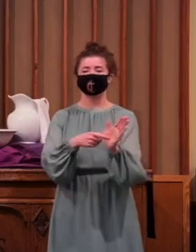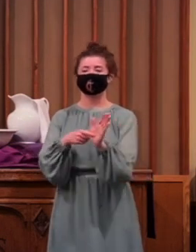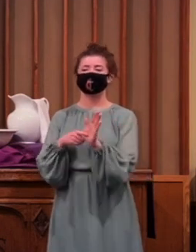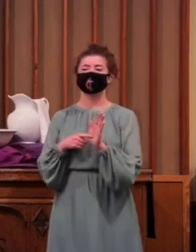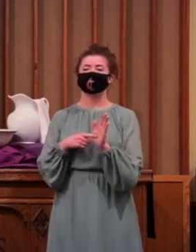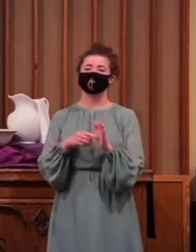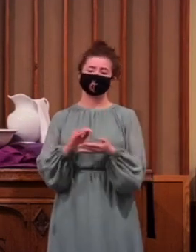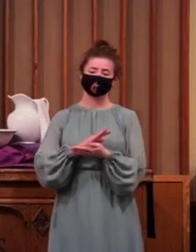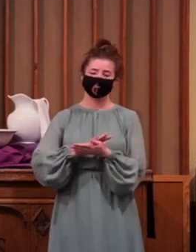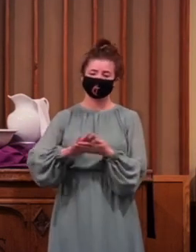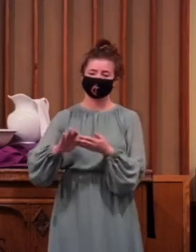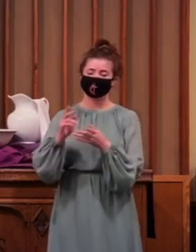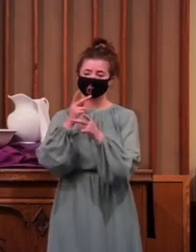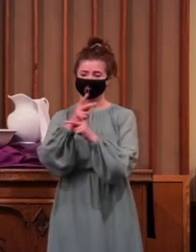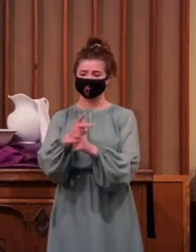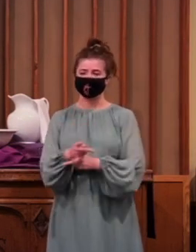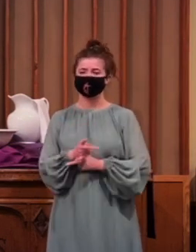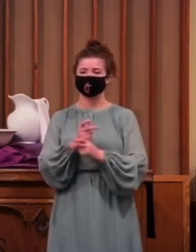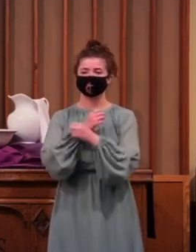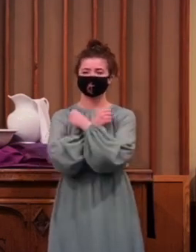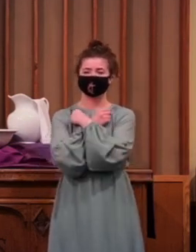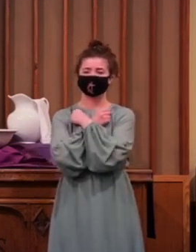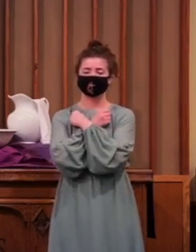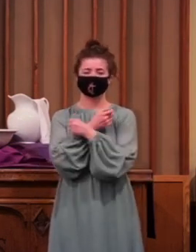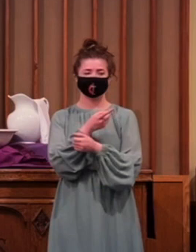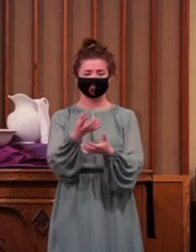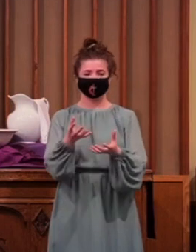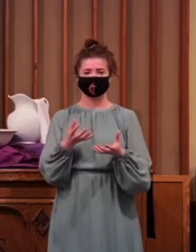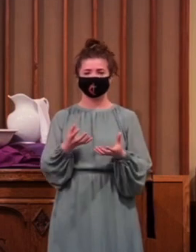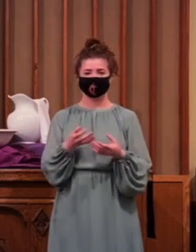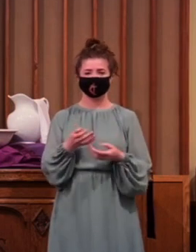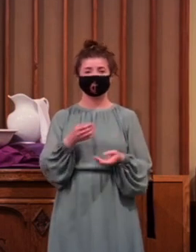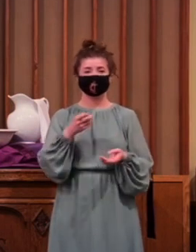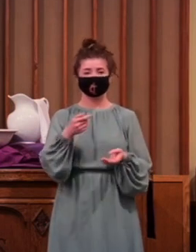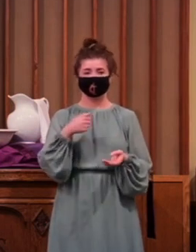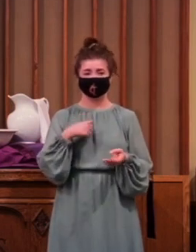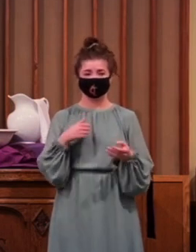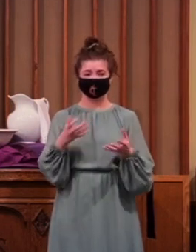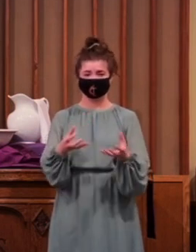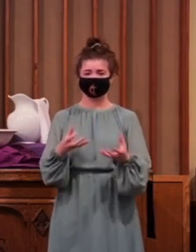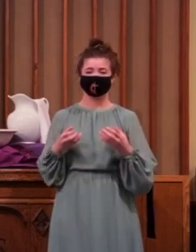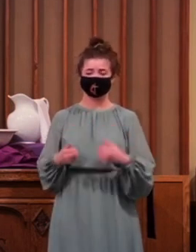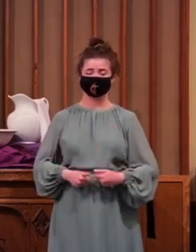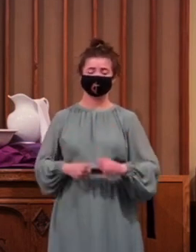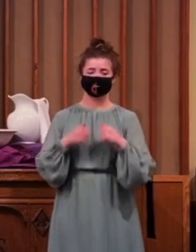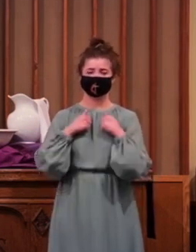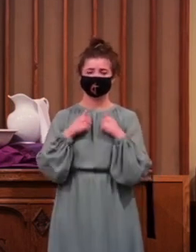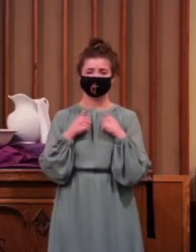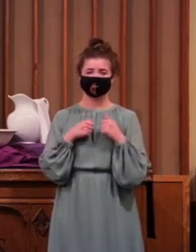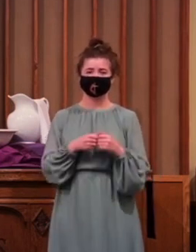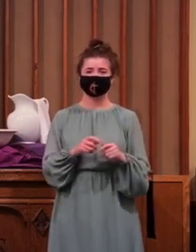and care and love that you and I strive to live out. But